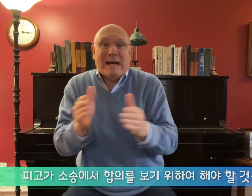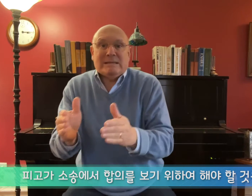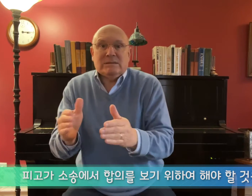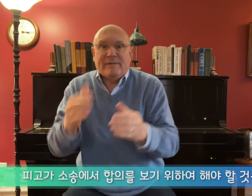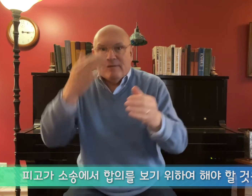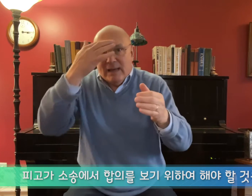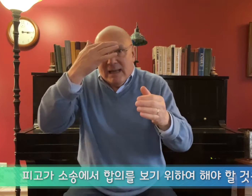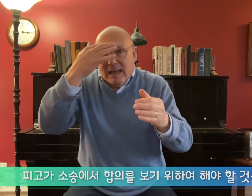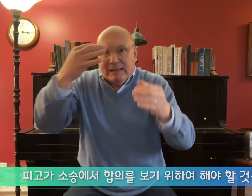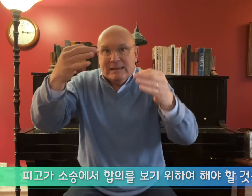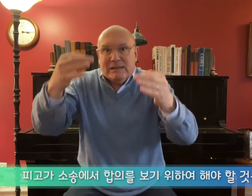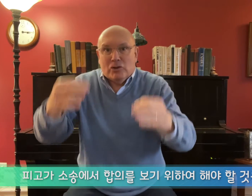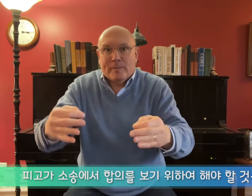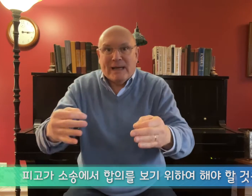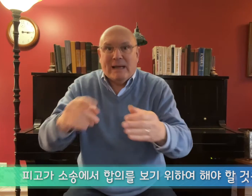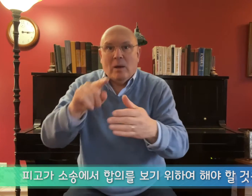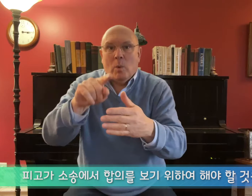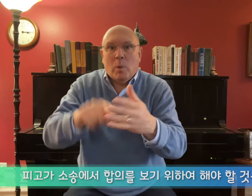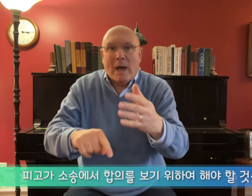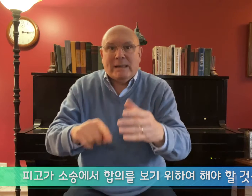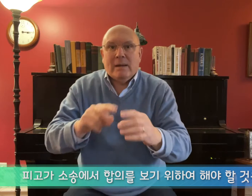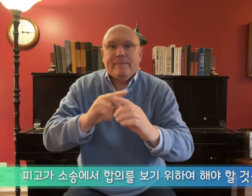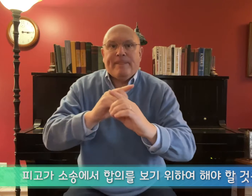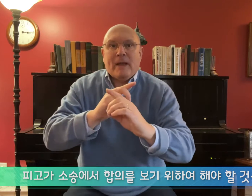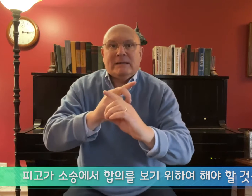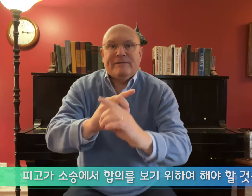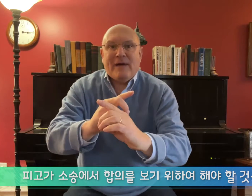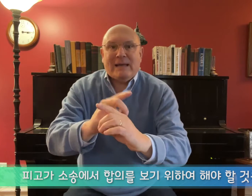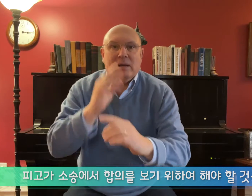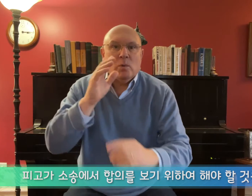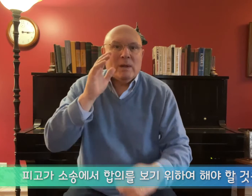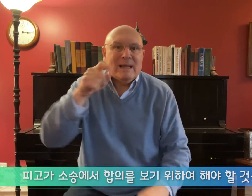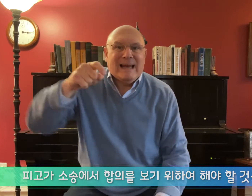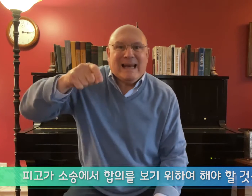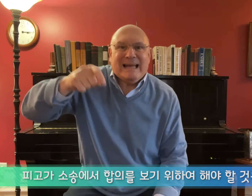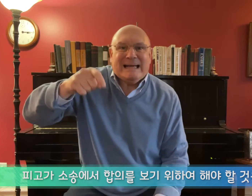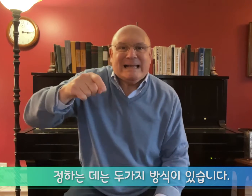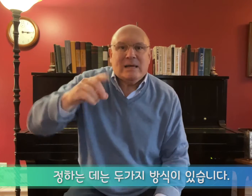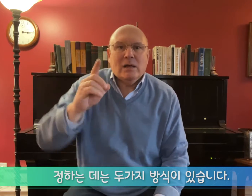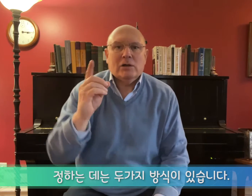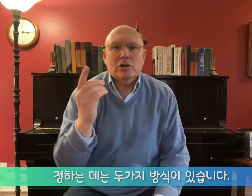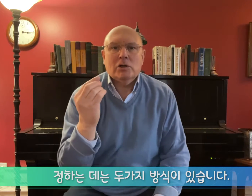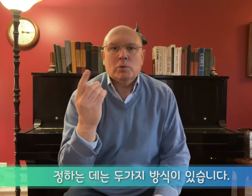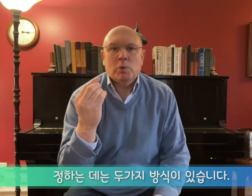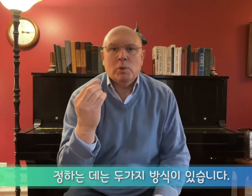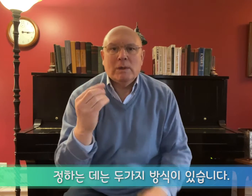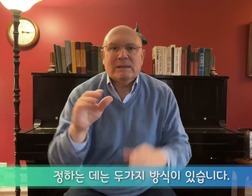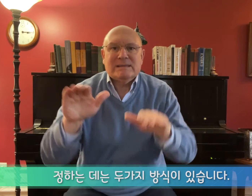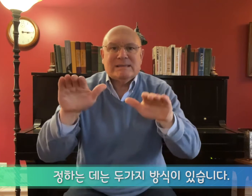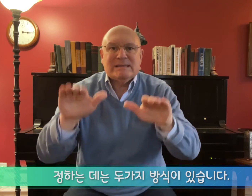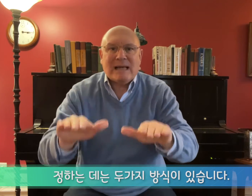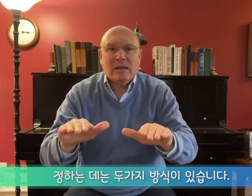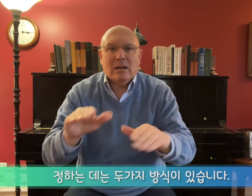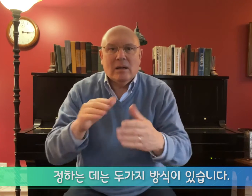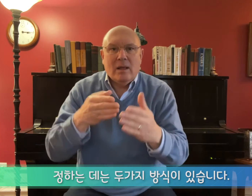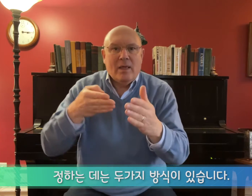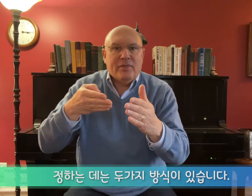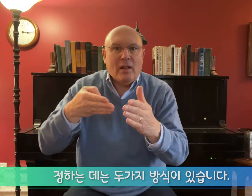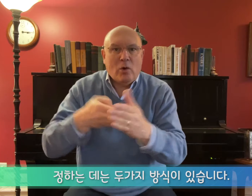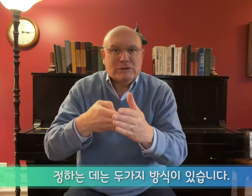There are 2 ways of determining what a defendant will need to do to settle the lawsuit.